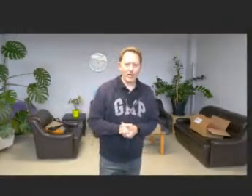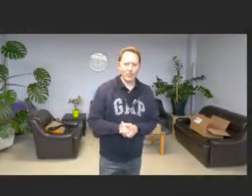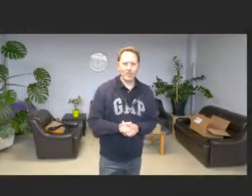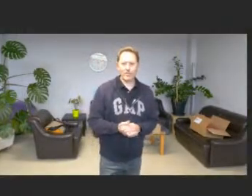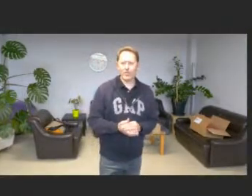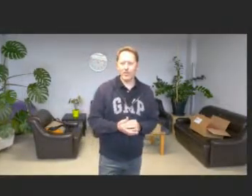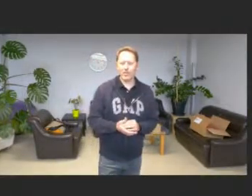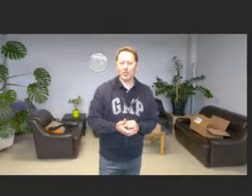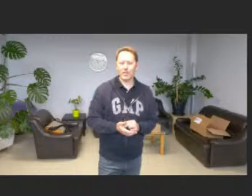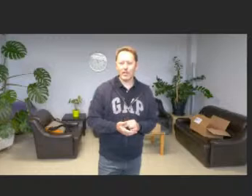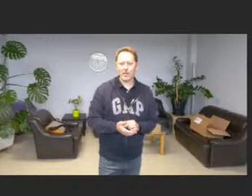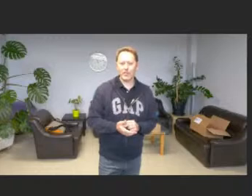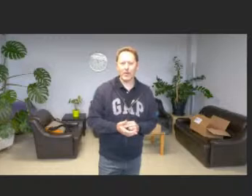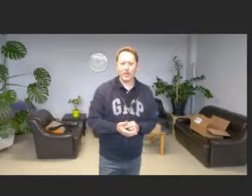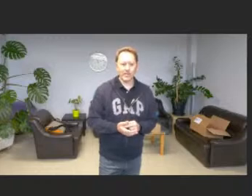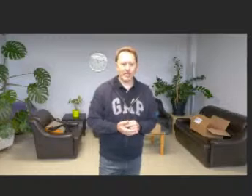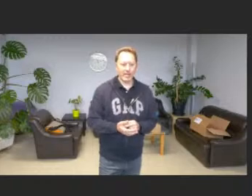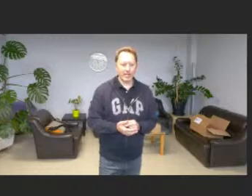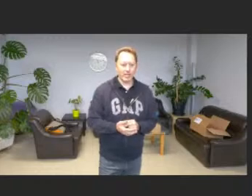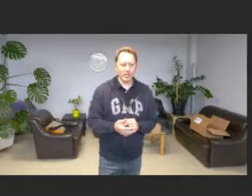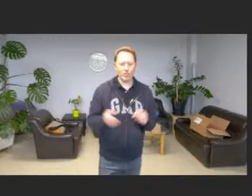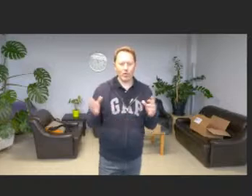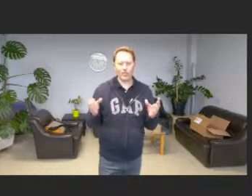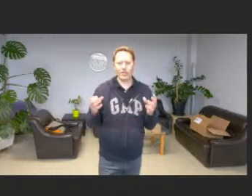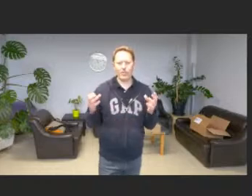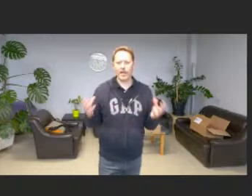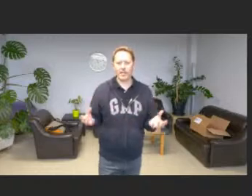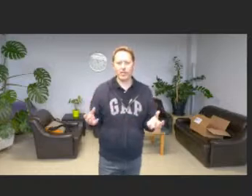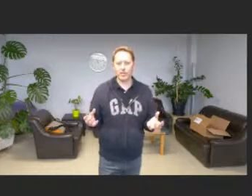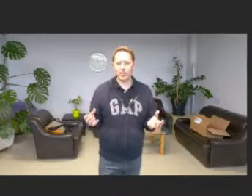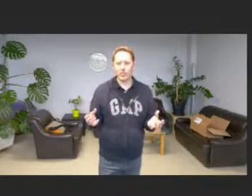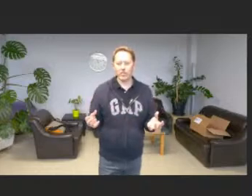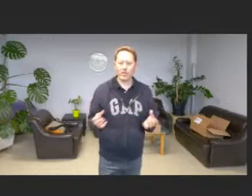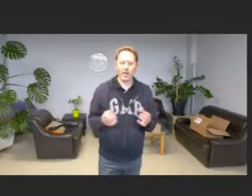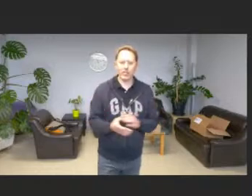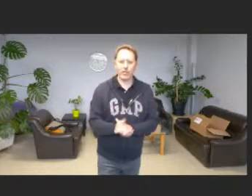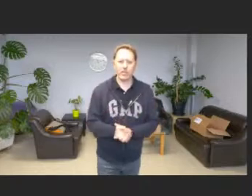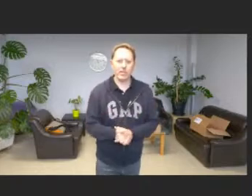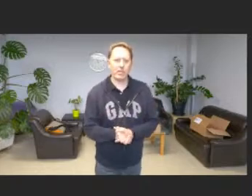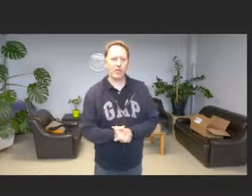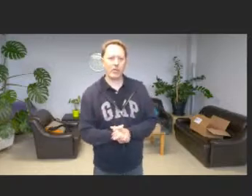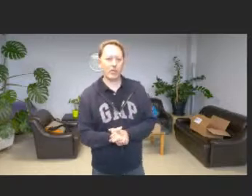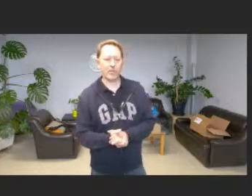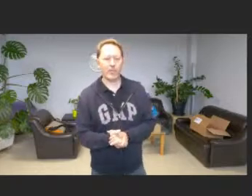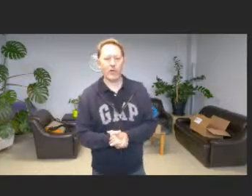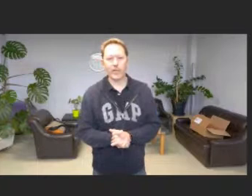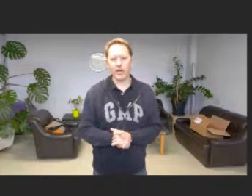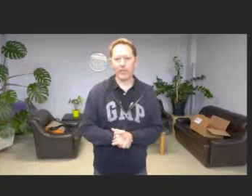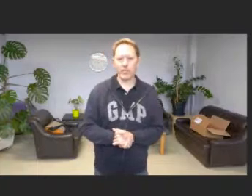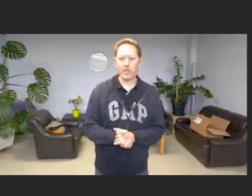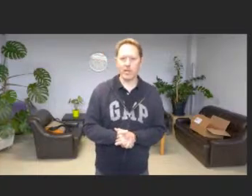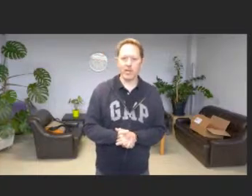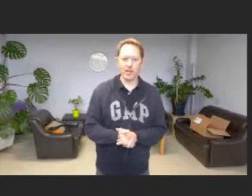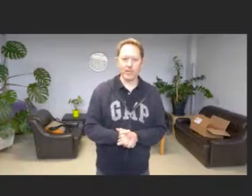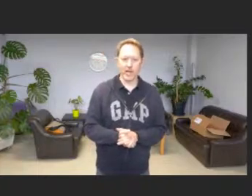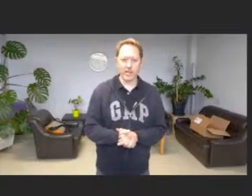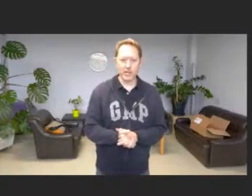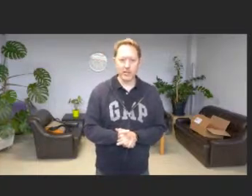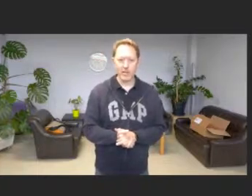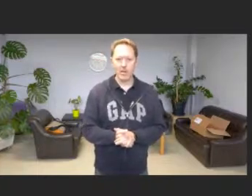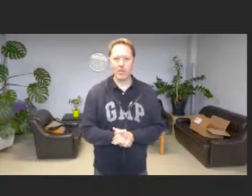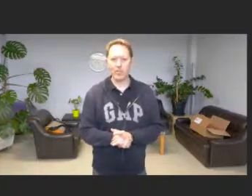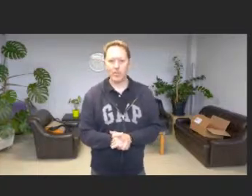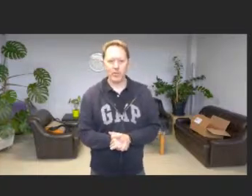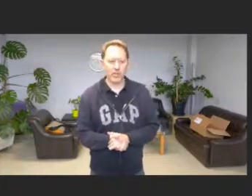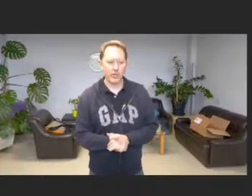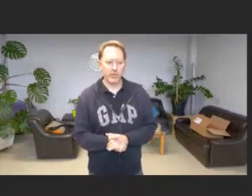So I hope this video showed a little bit of our intention, what we are planning to do. As we heard before, we have still a lot of